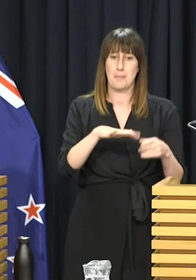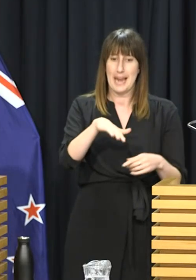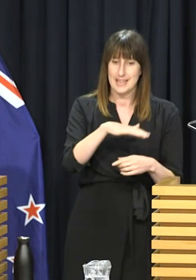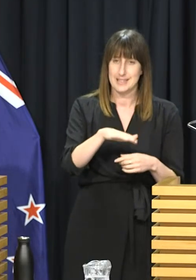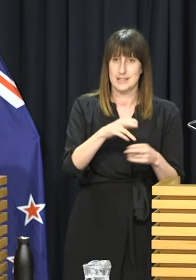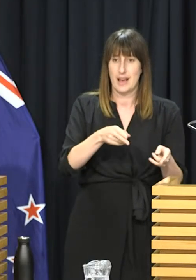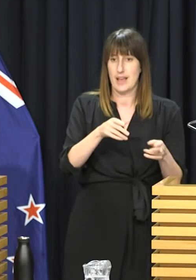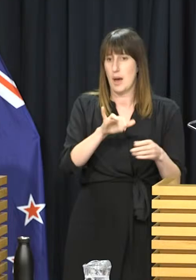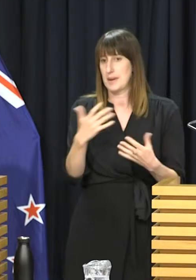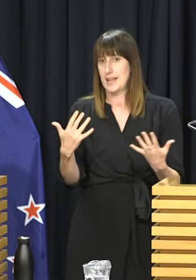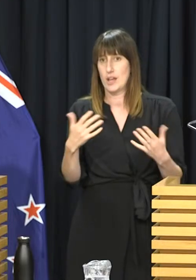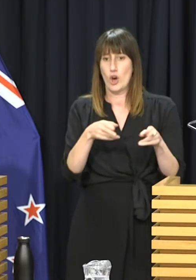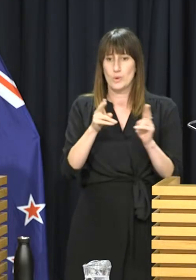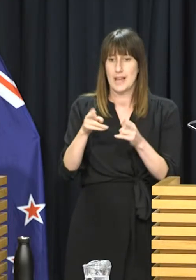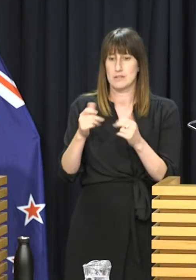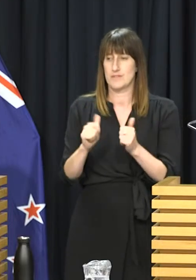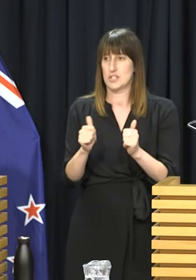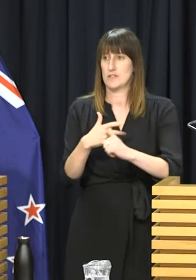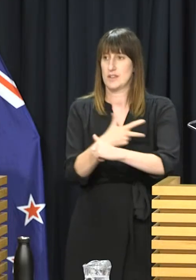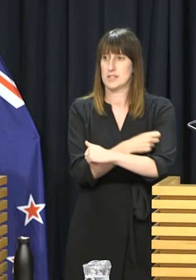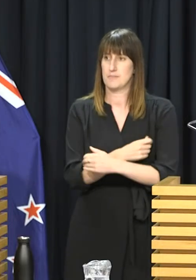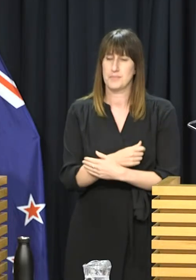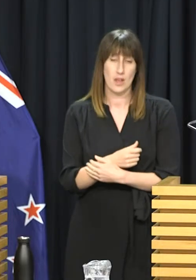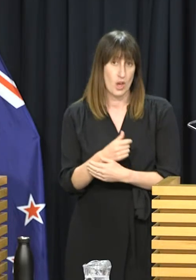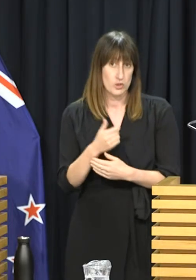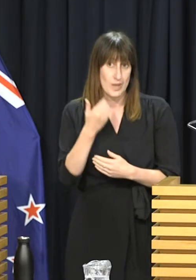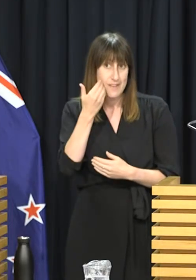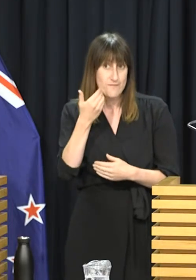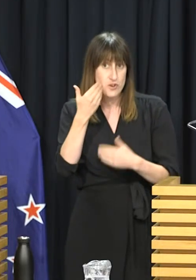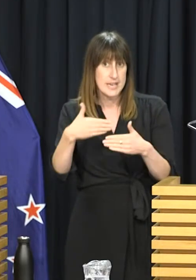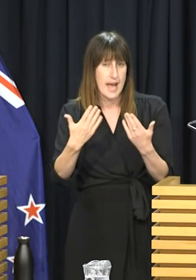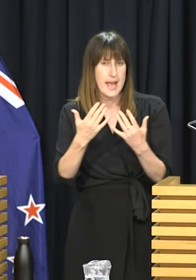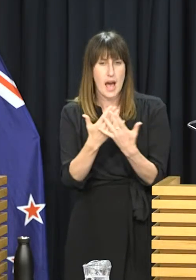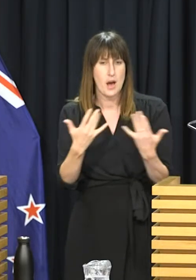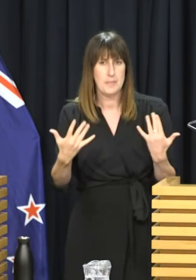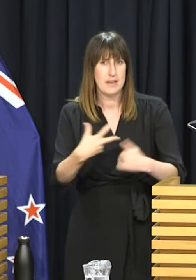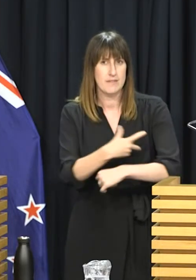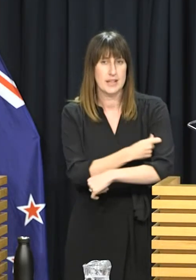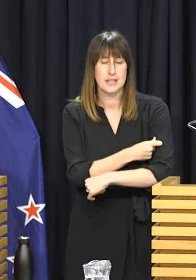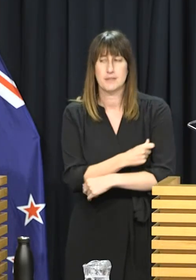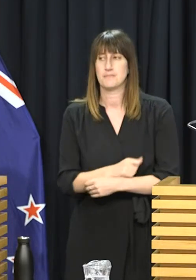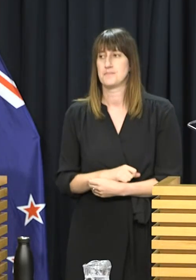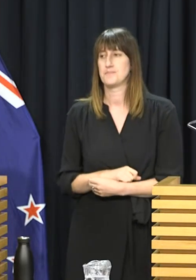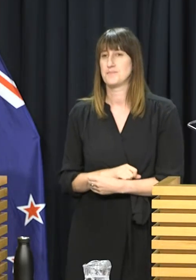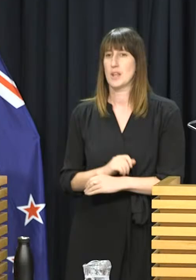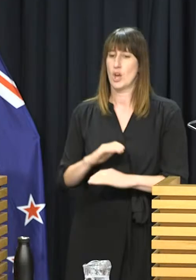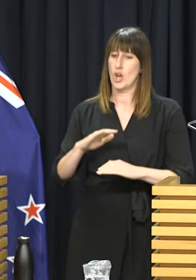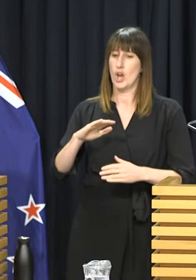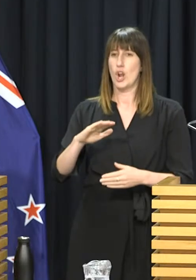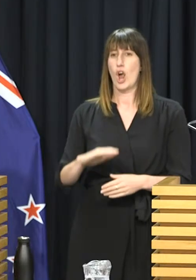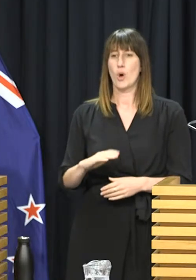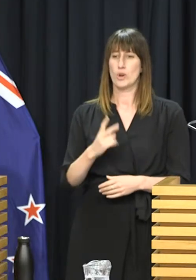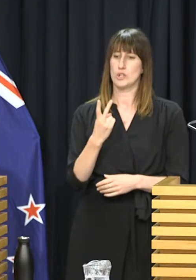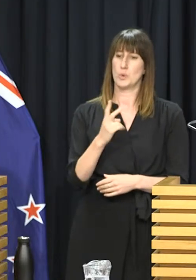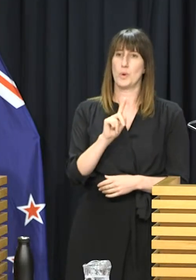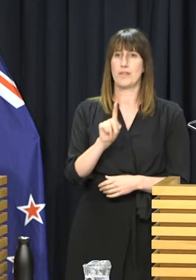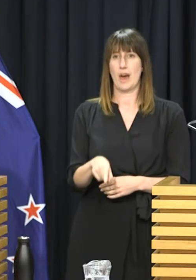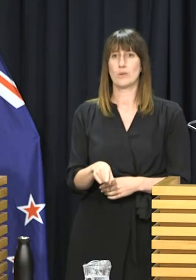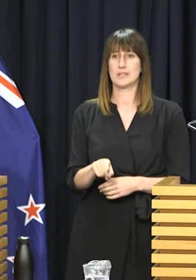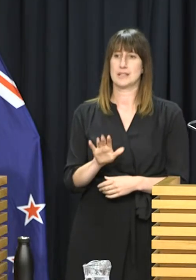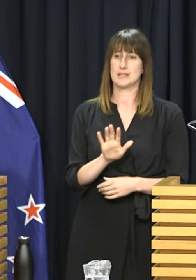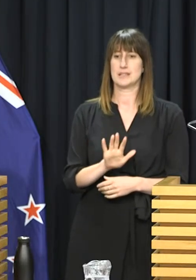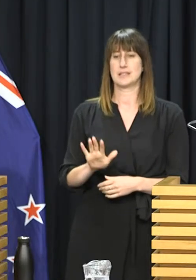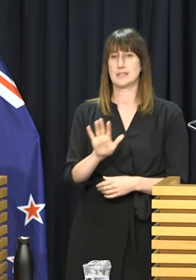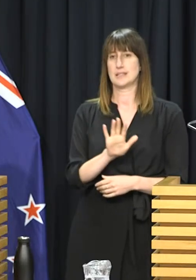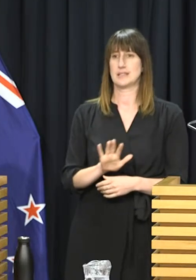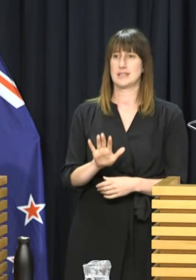many vaccines are being given a day at this point? So we're sort of in the low 2000s now and trending upwards. So